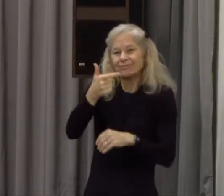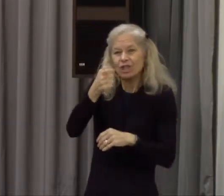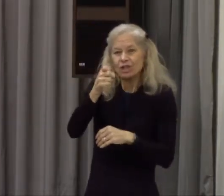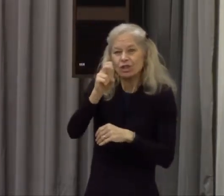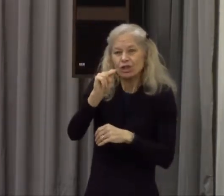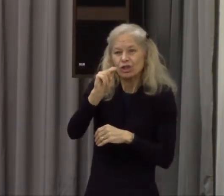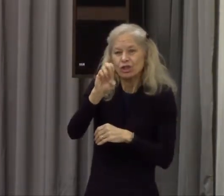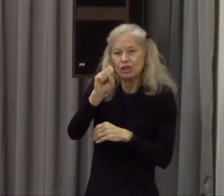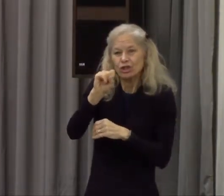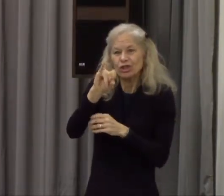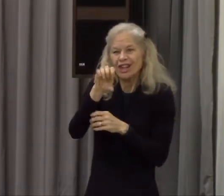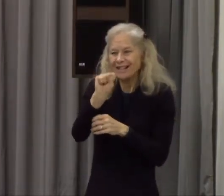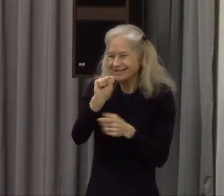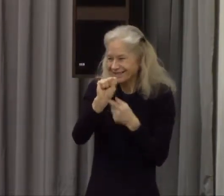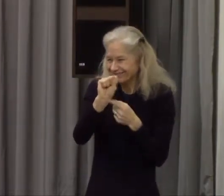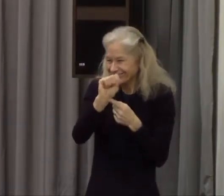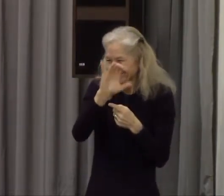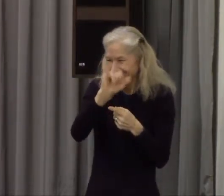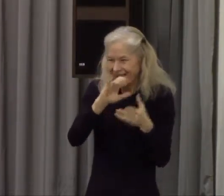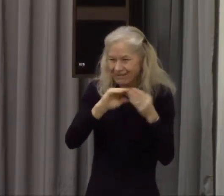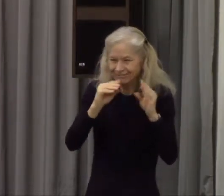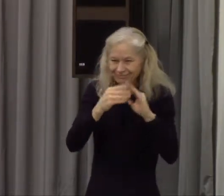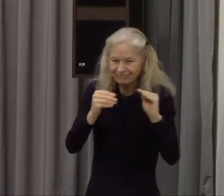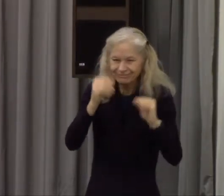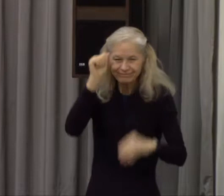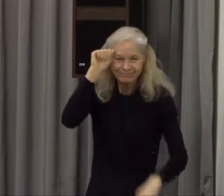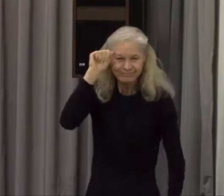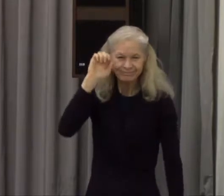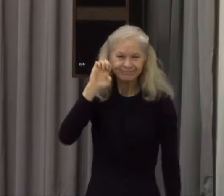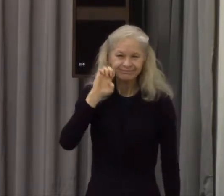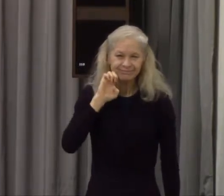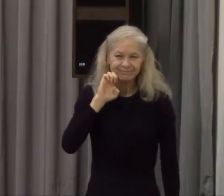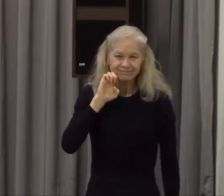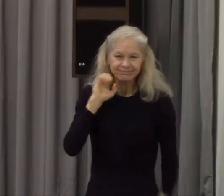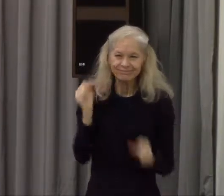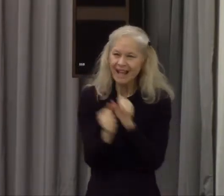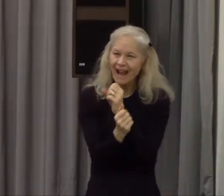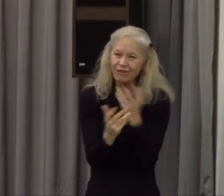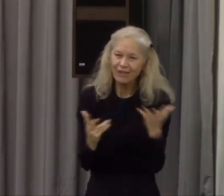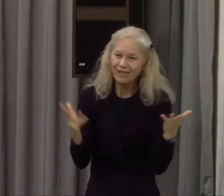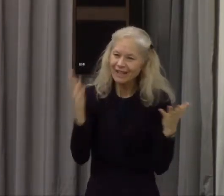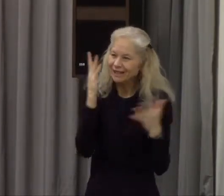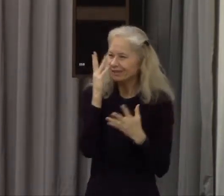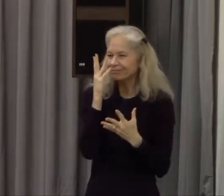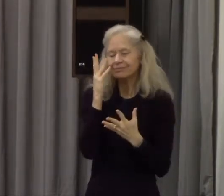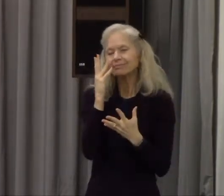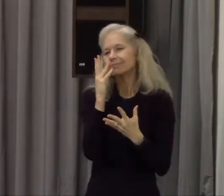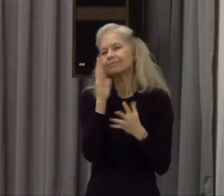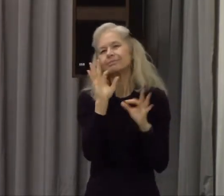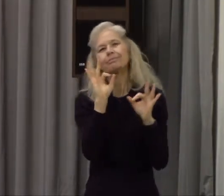beautiful. Adam married the most beautiful woman in the world. She married the most handsome man in the world.